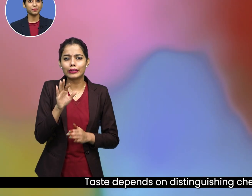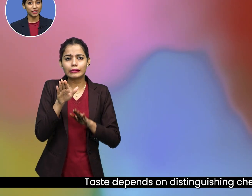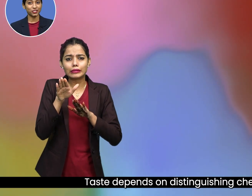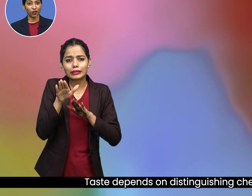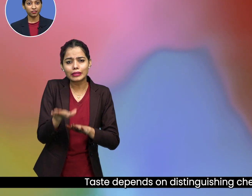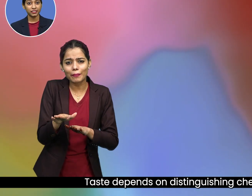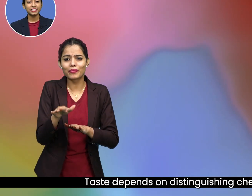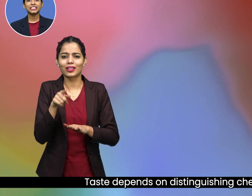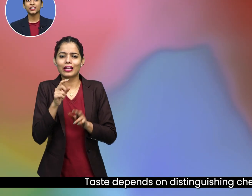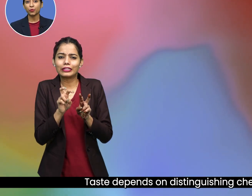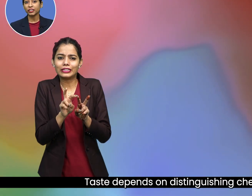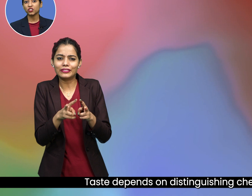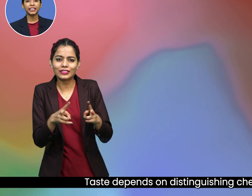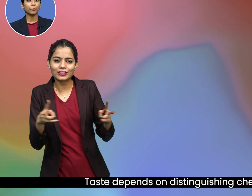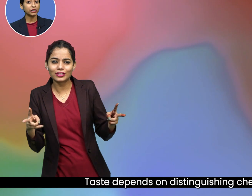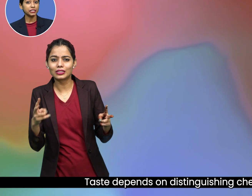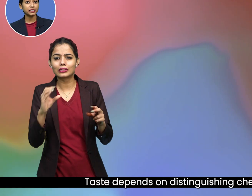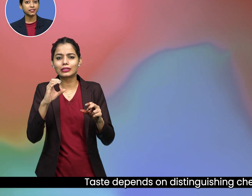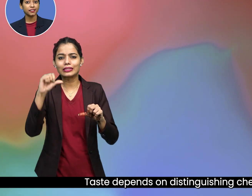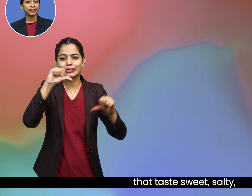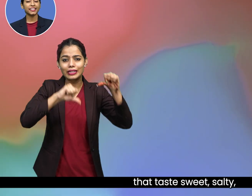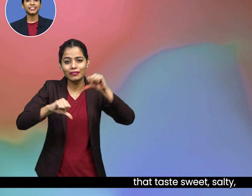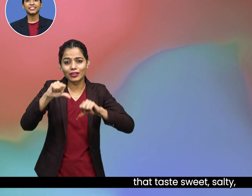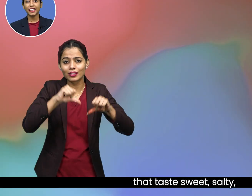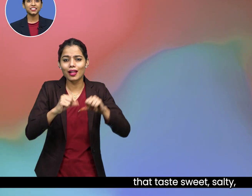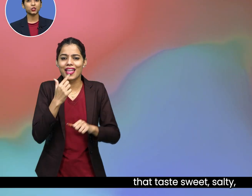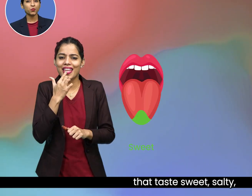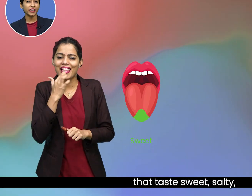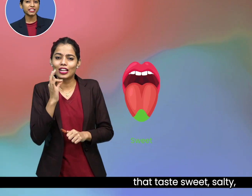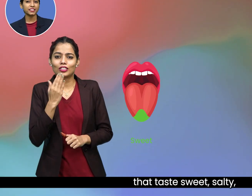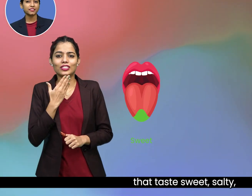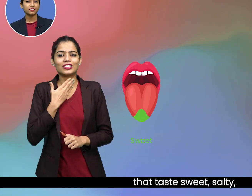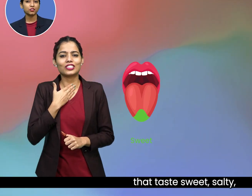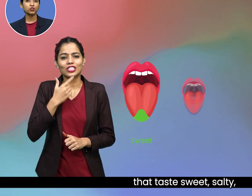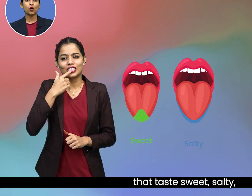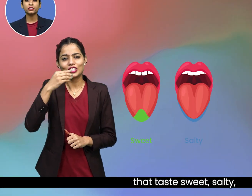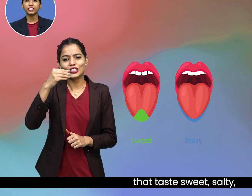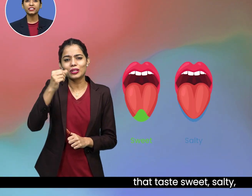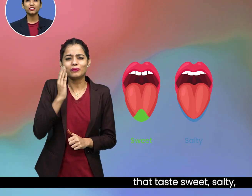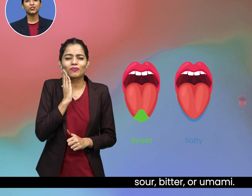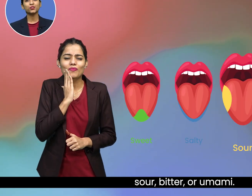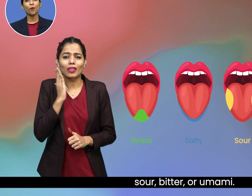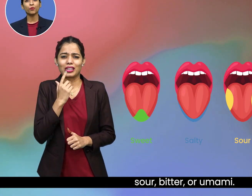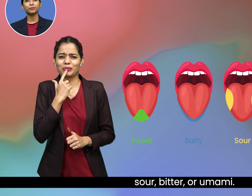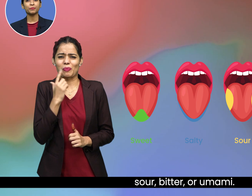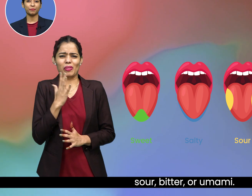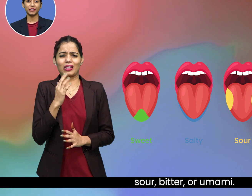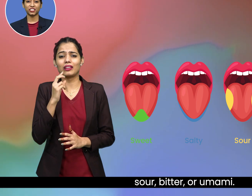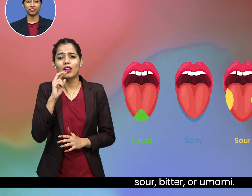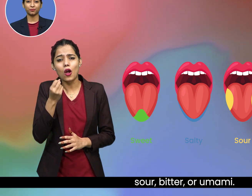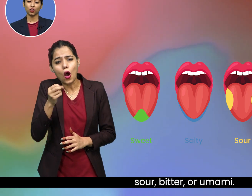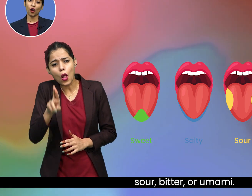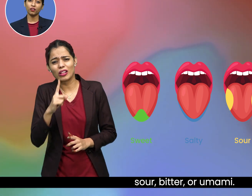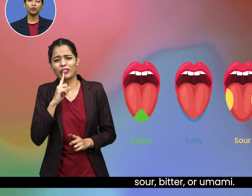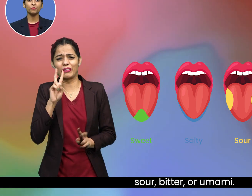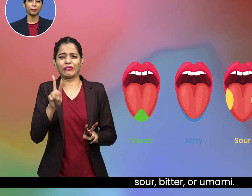Taste depends on distinguishing chemicals that taste sweet, salty, sour,